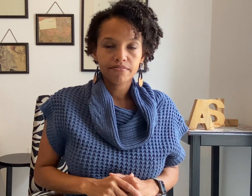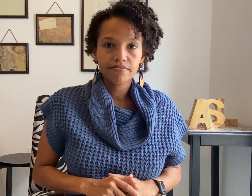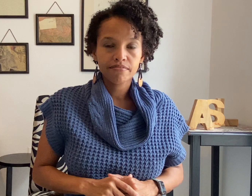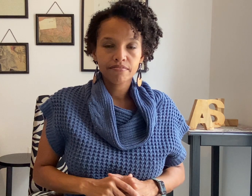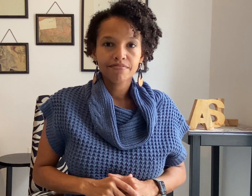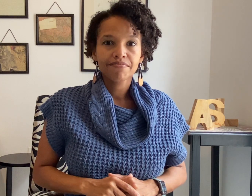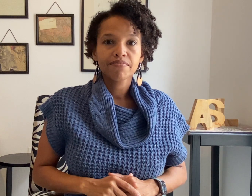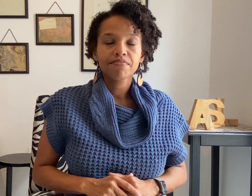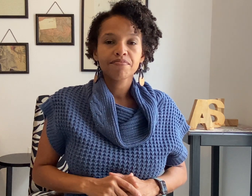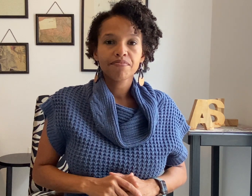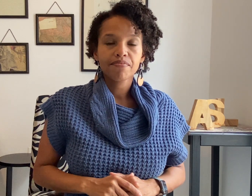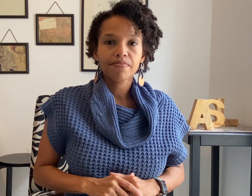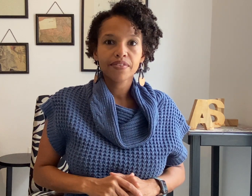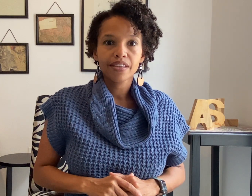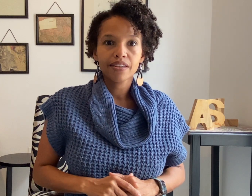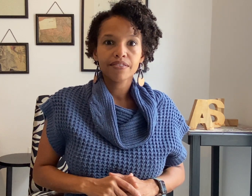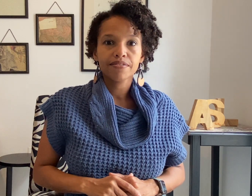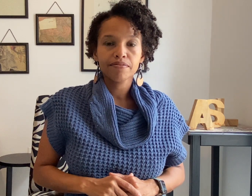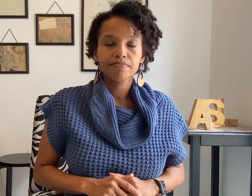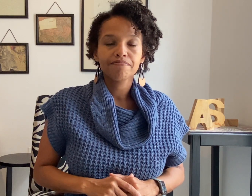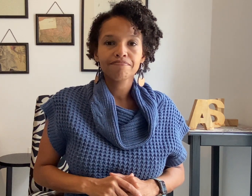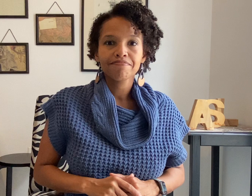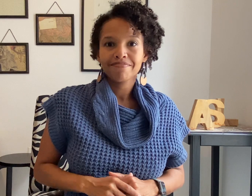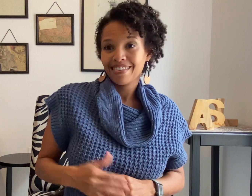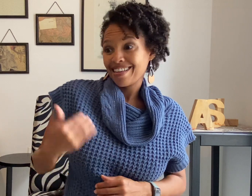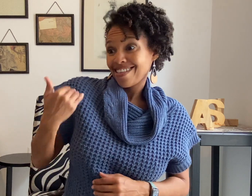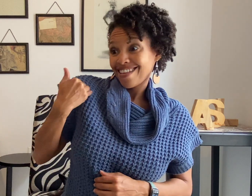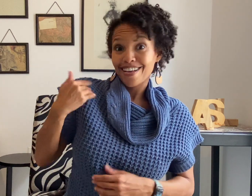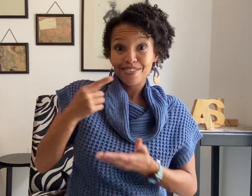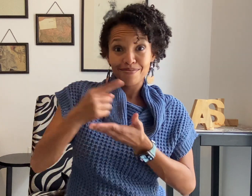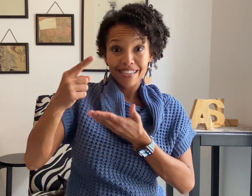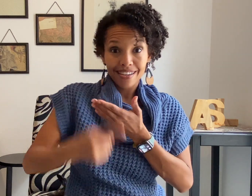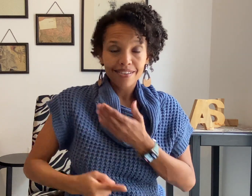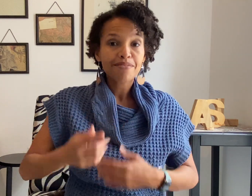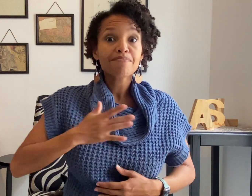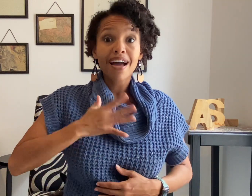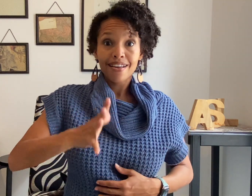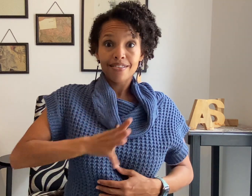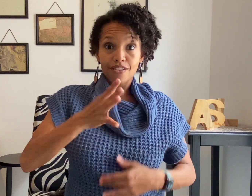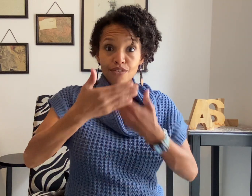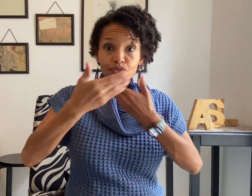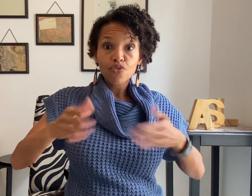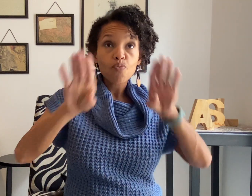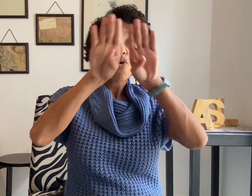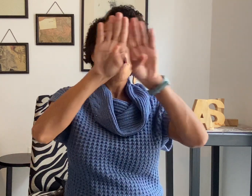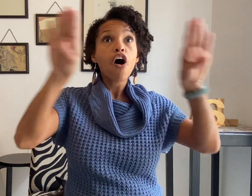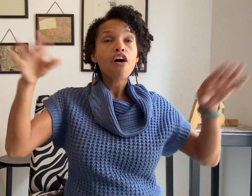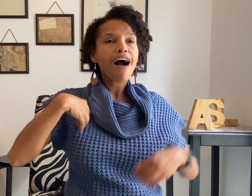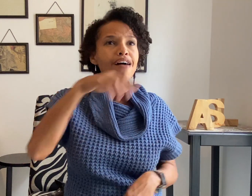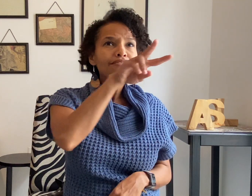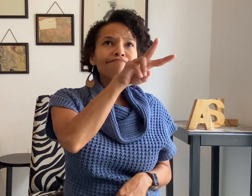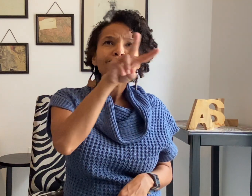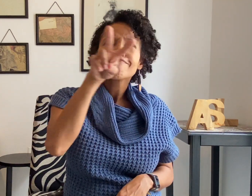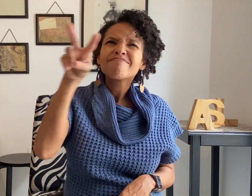Last weekend, I wanted some pictures for my living room wall. So I went shopping with my